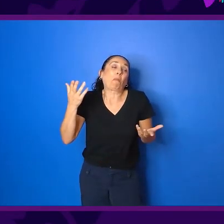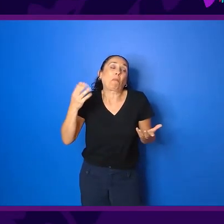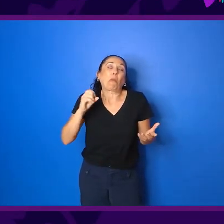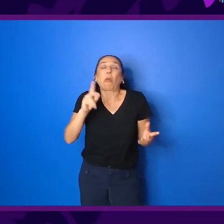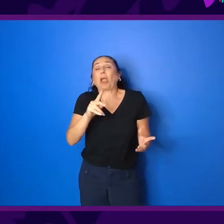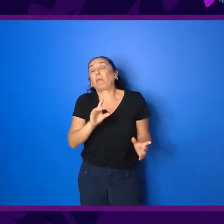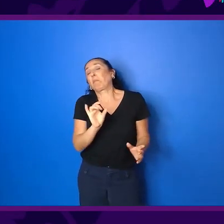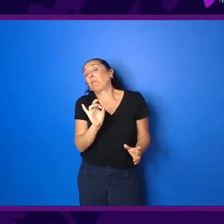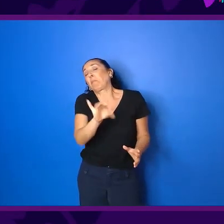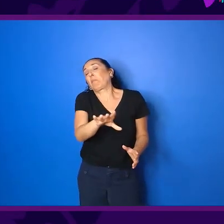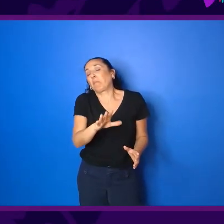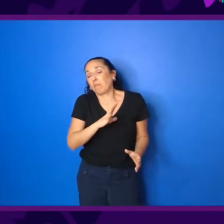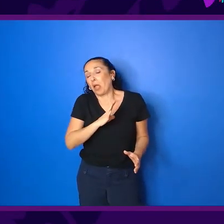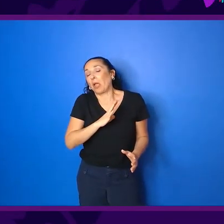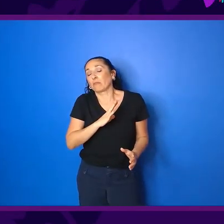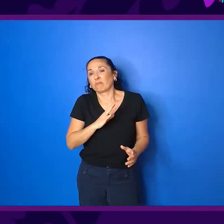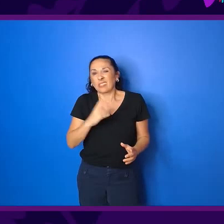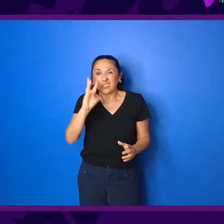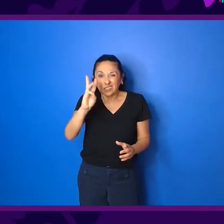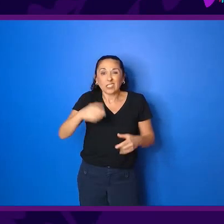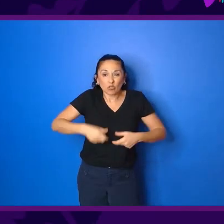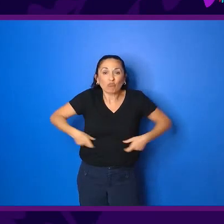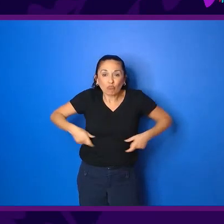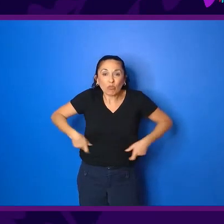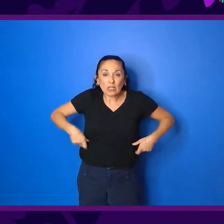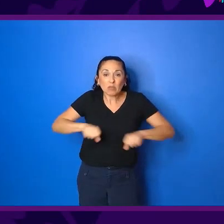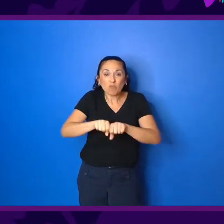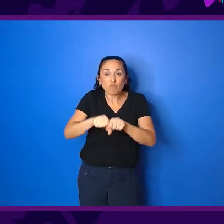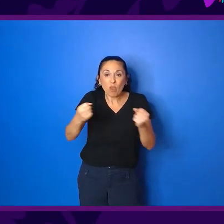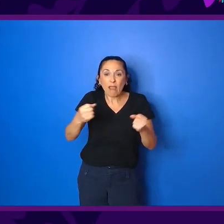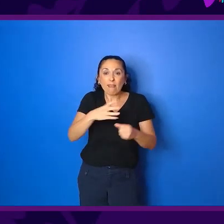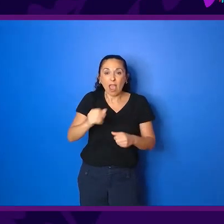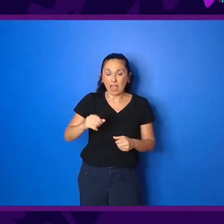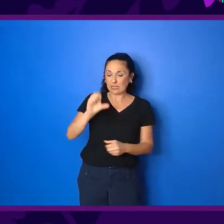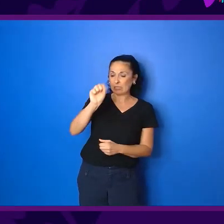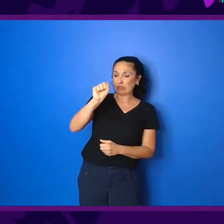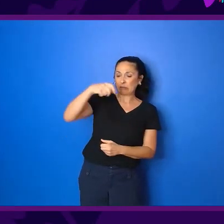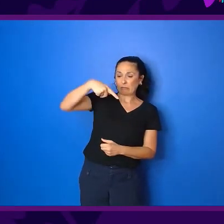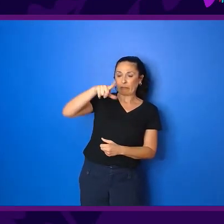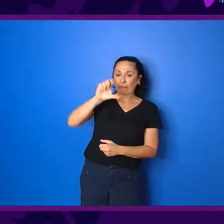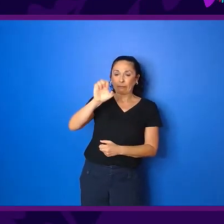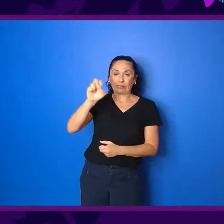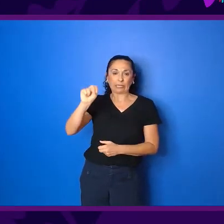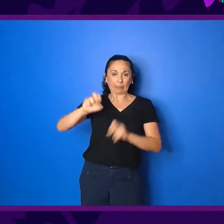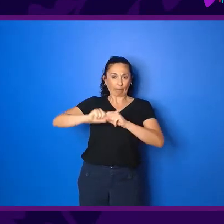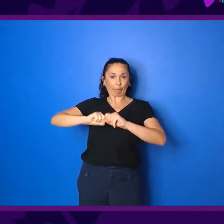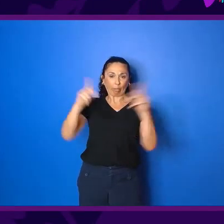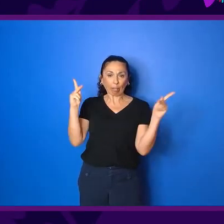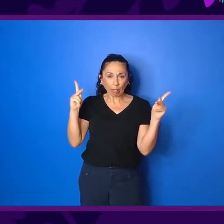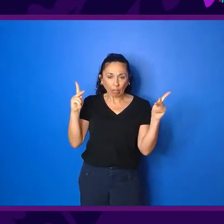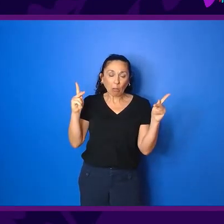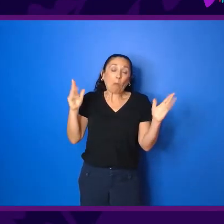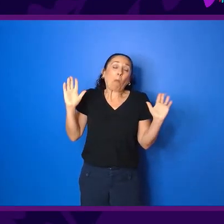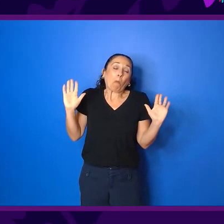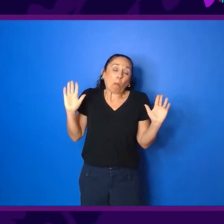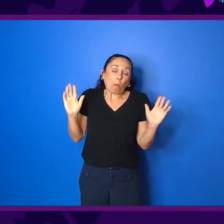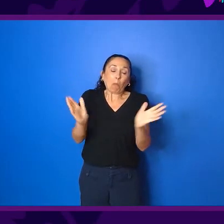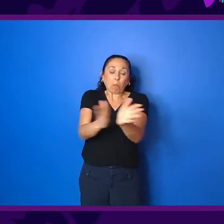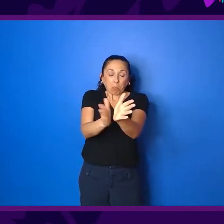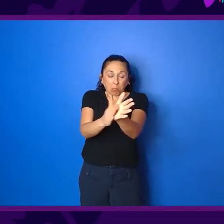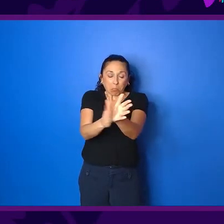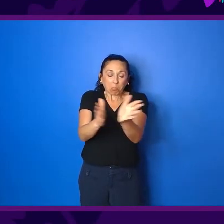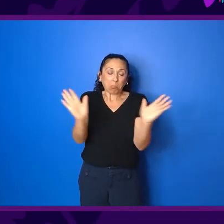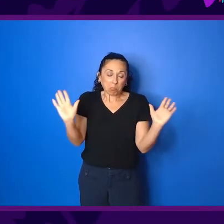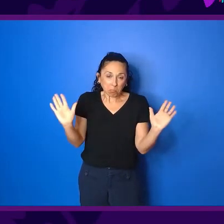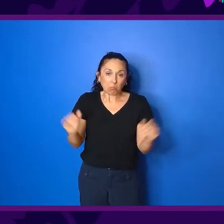had 6 broken ribs and a ruptured spleen. So, you know, you got to give her some credit for that. Oh, dear. And